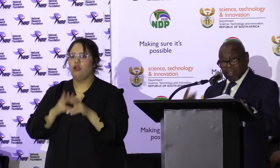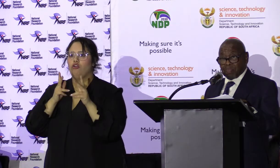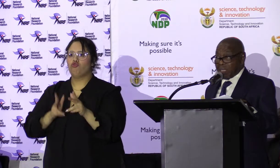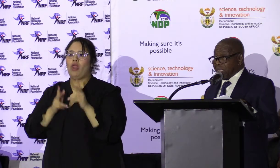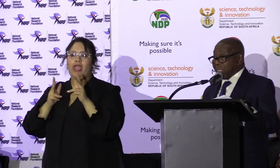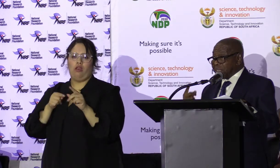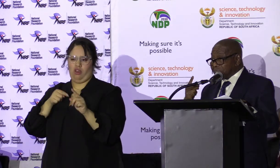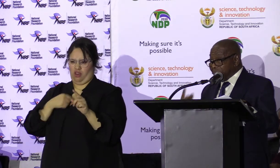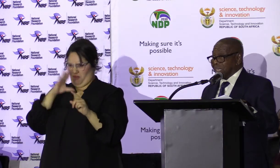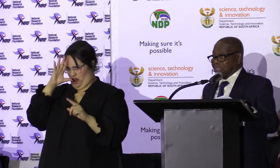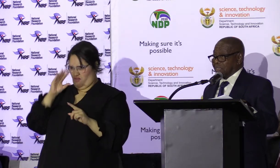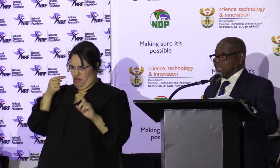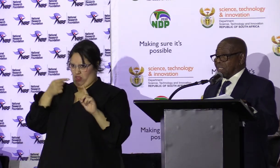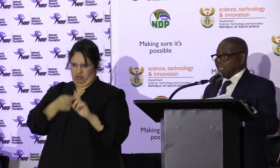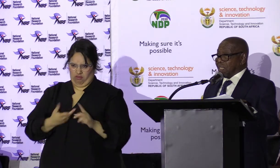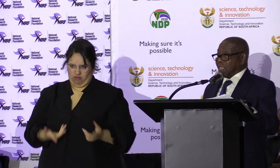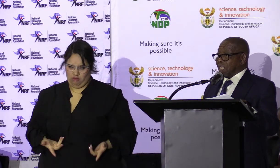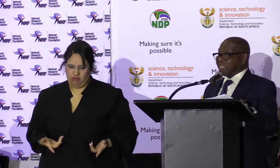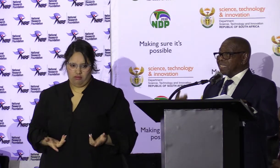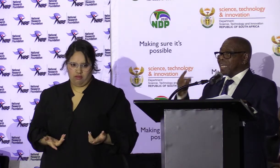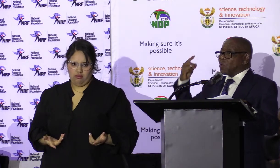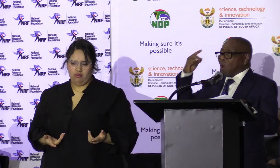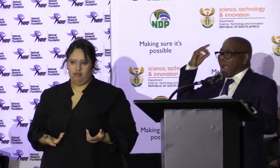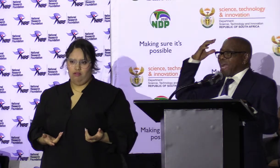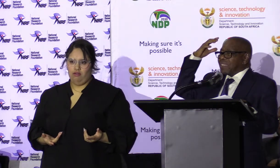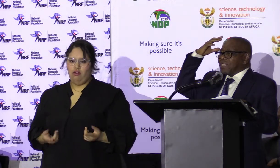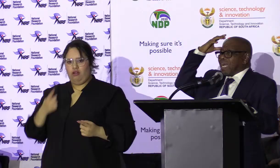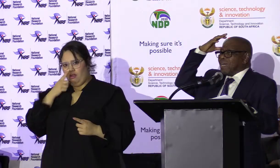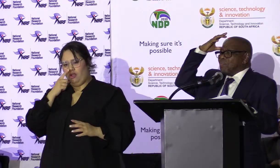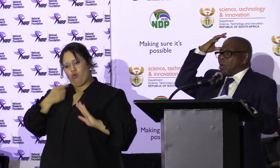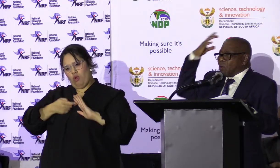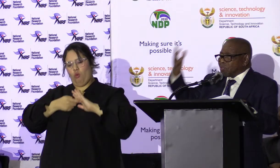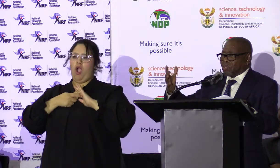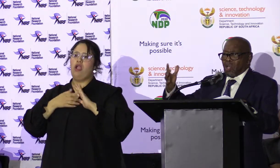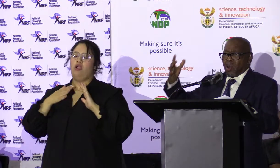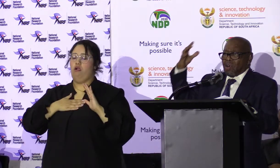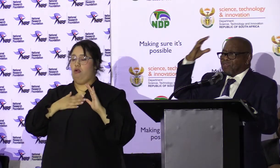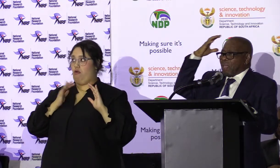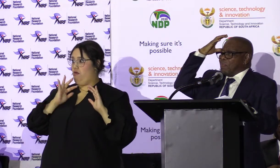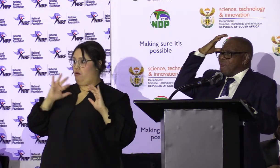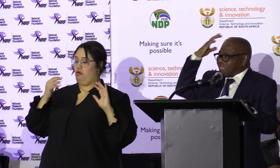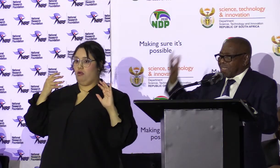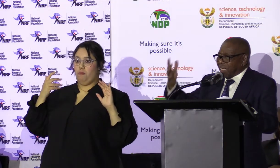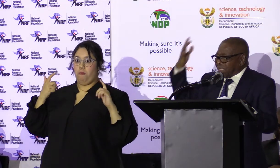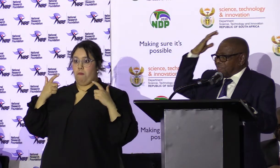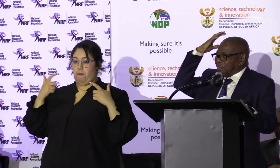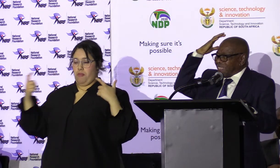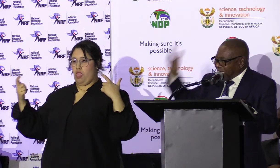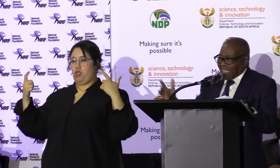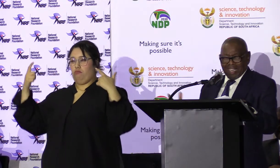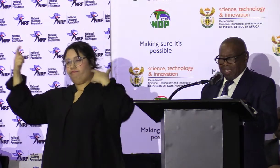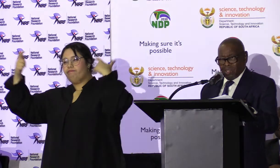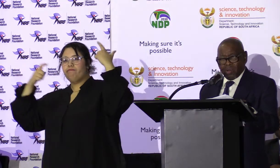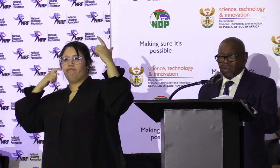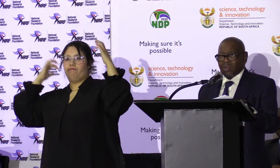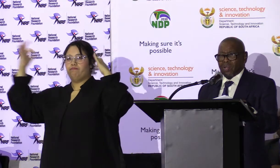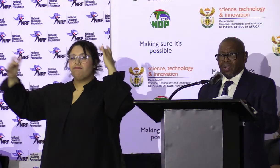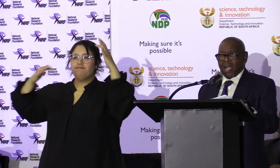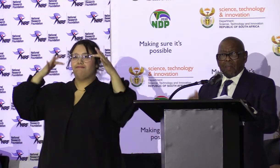have never been in a train, it requires the most of imaginative